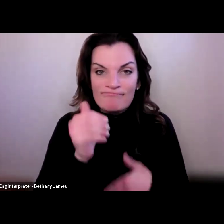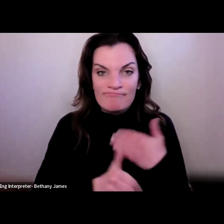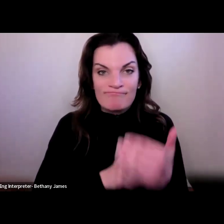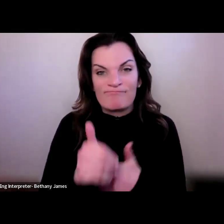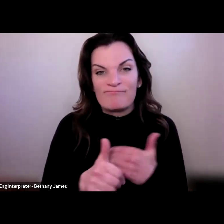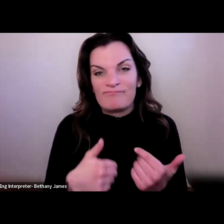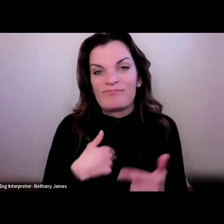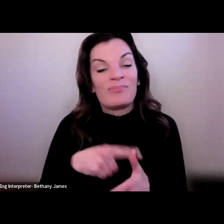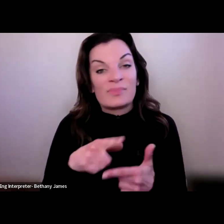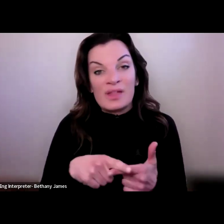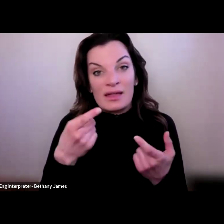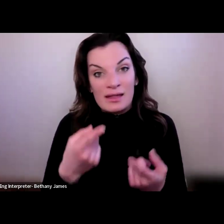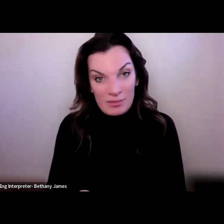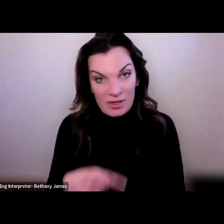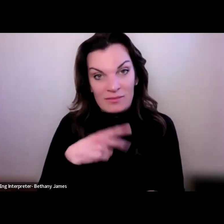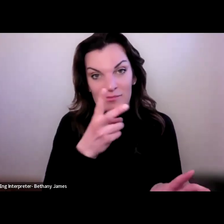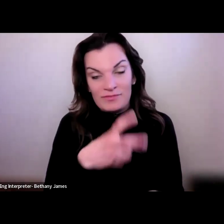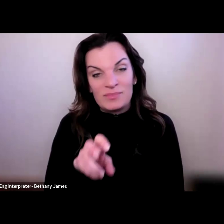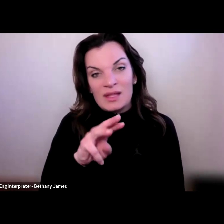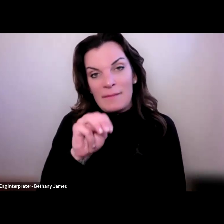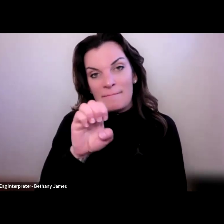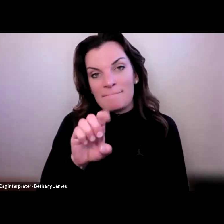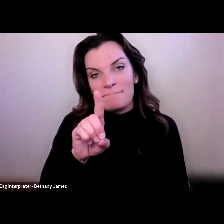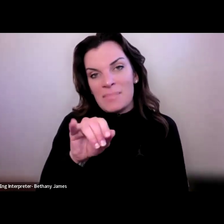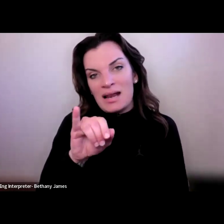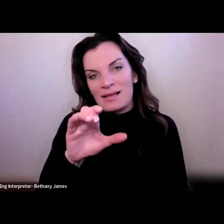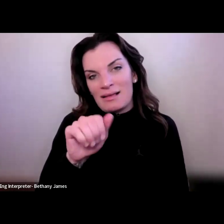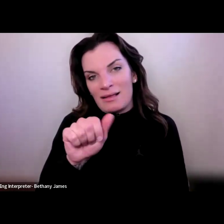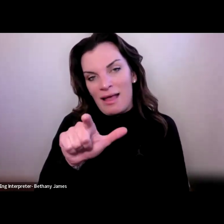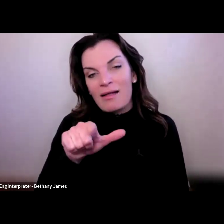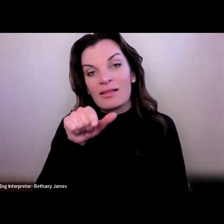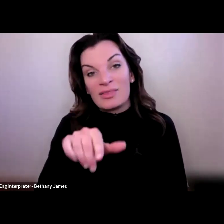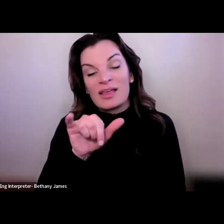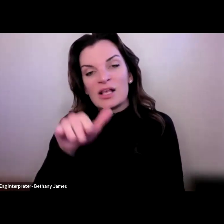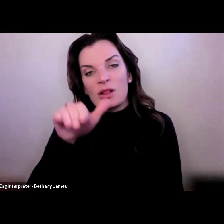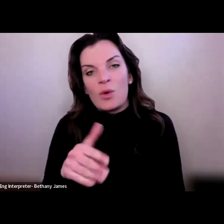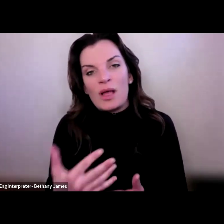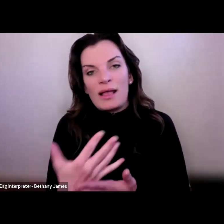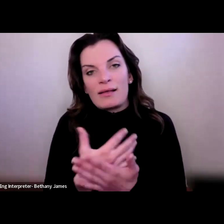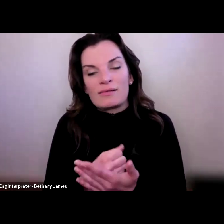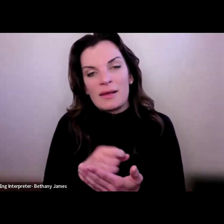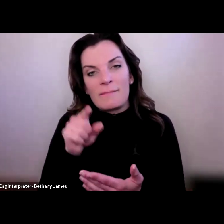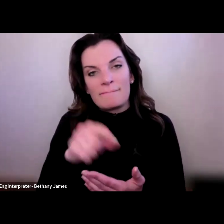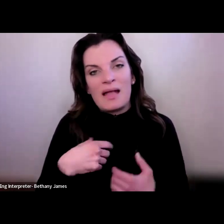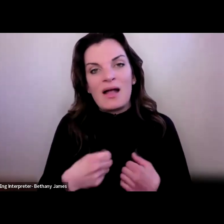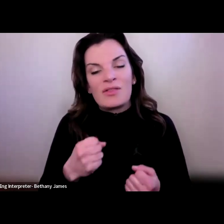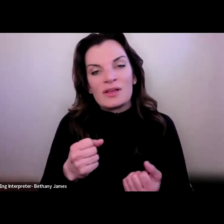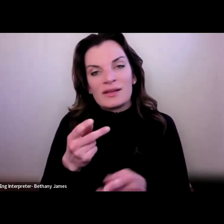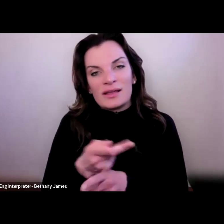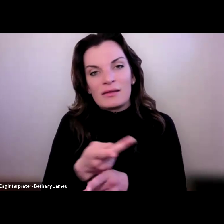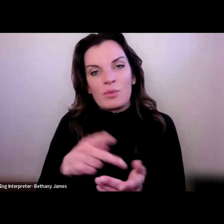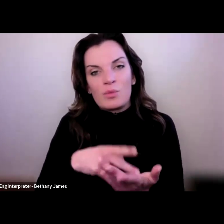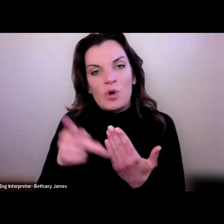was put into the Medi-Cal system, which is California's low-income healthcare program, because I had basically lost all